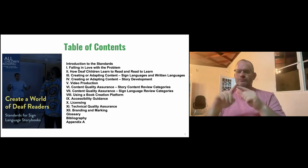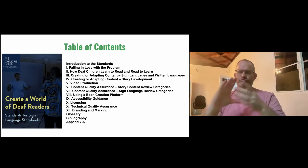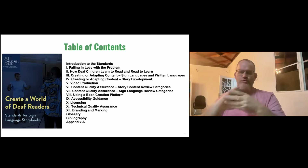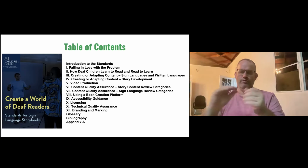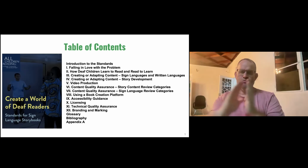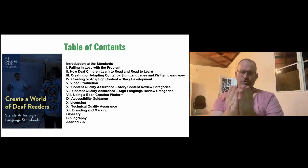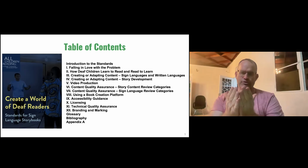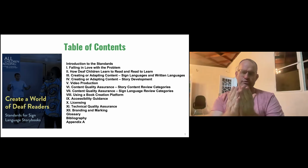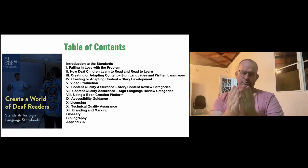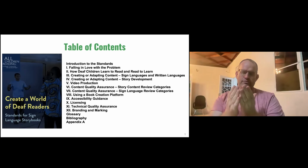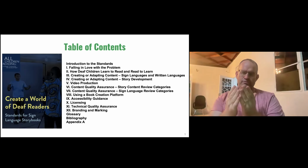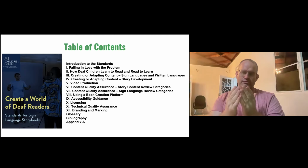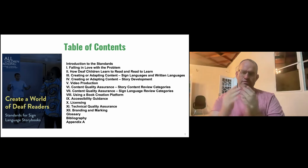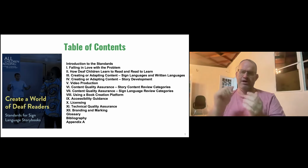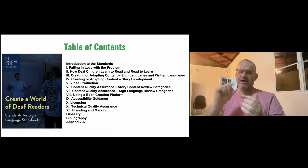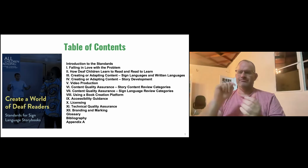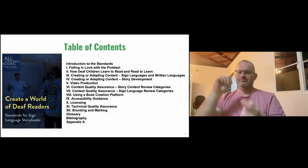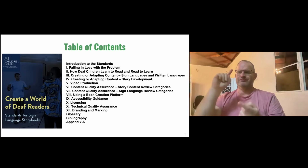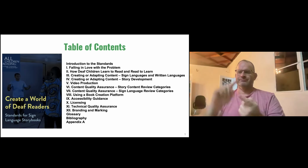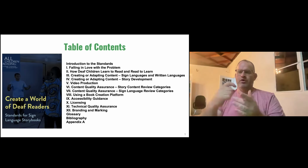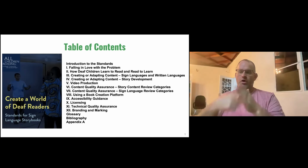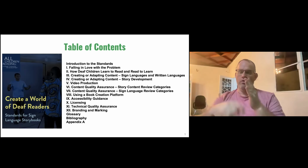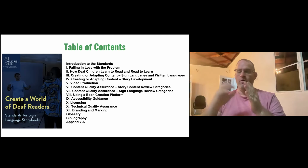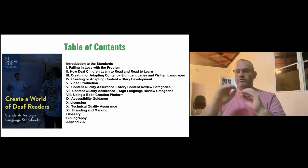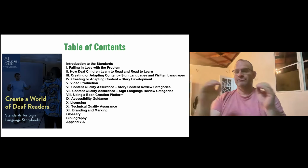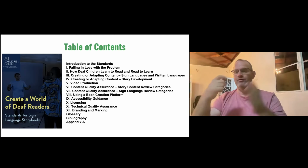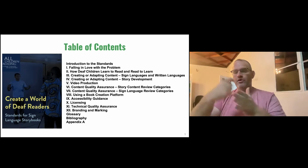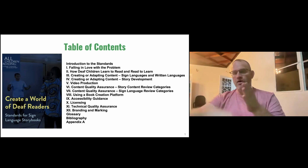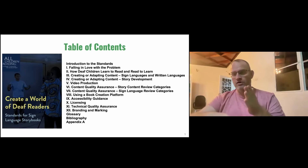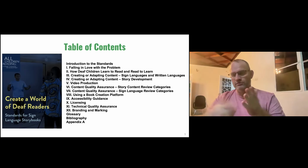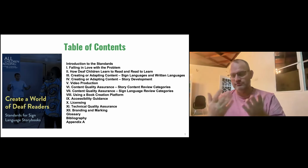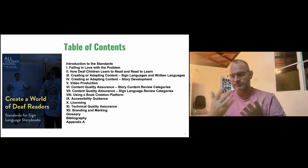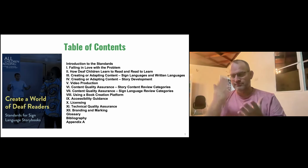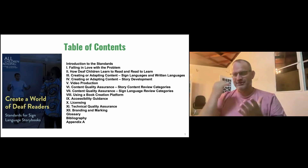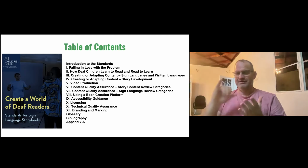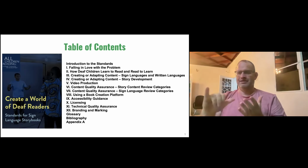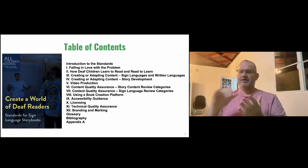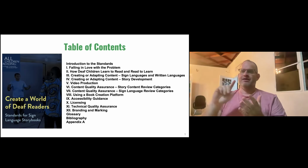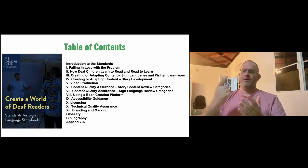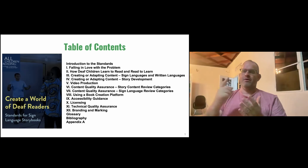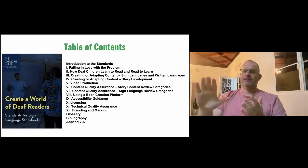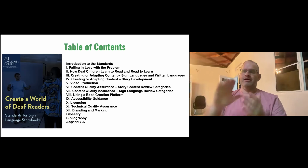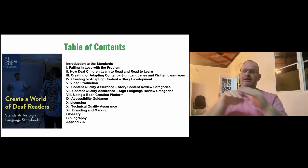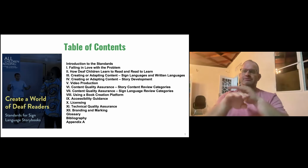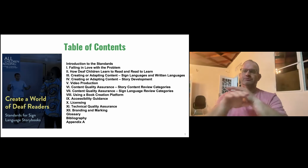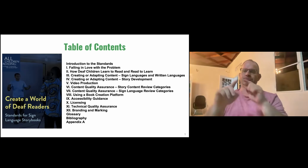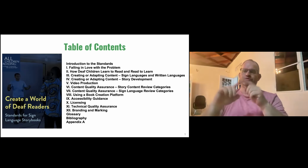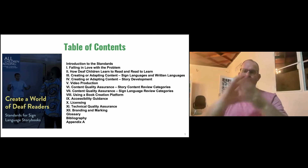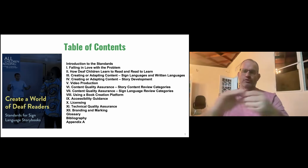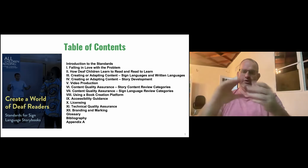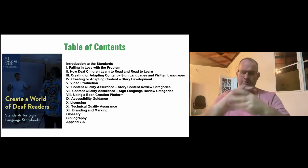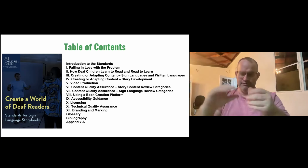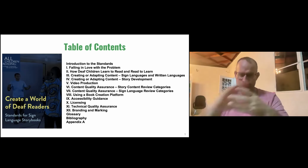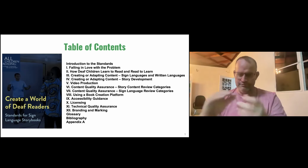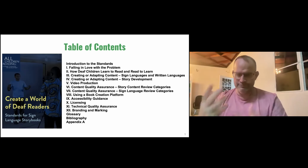to produce additional materials for deaf children so that they can access storybooks. And this can be produced and developed at a lower